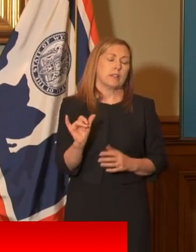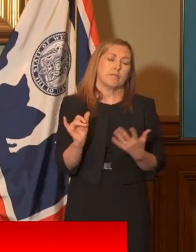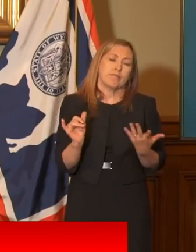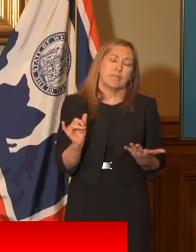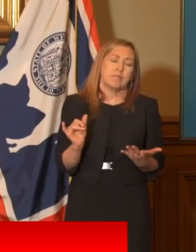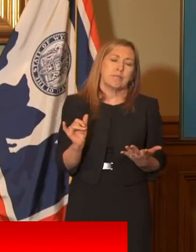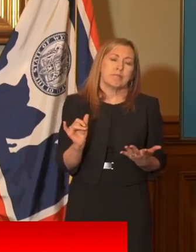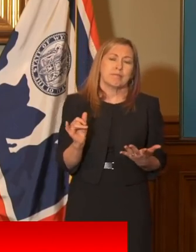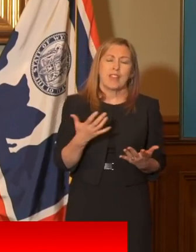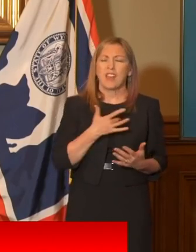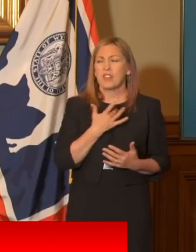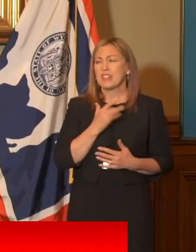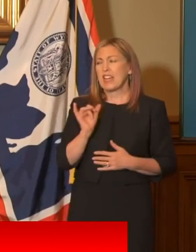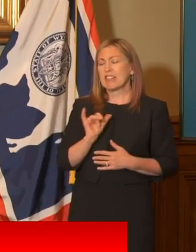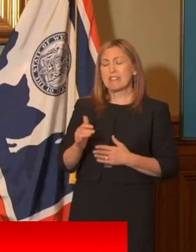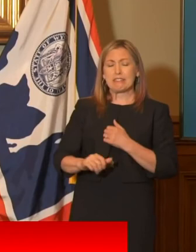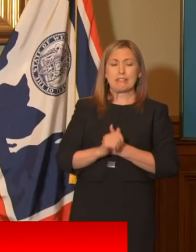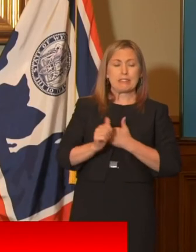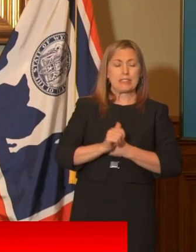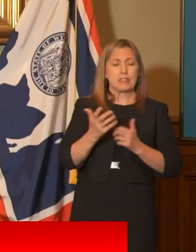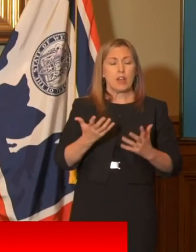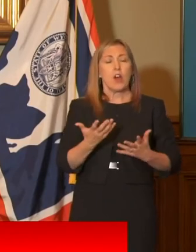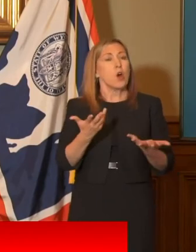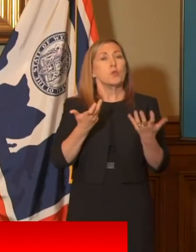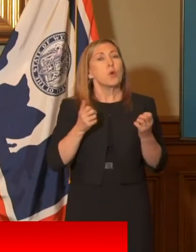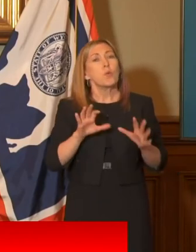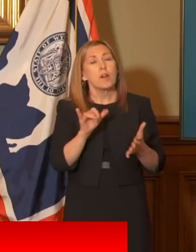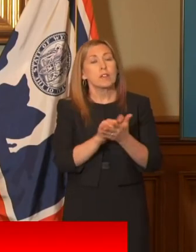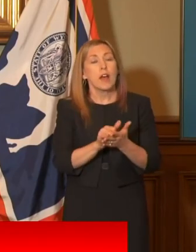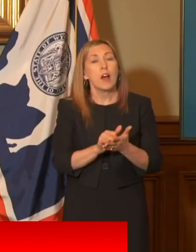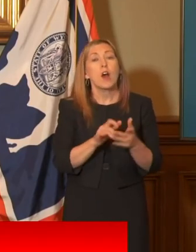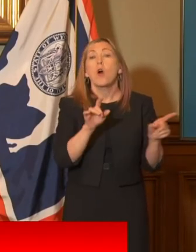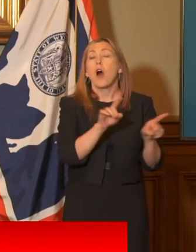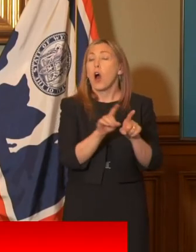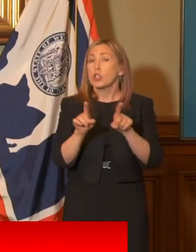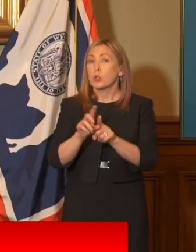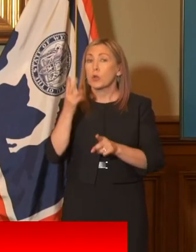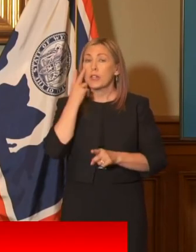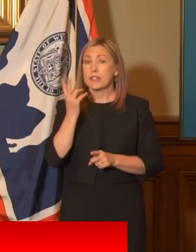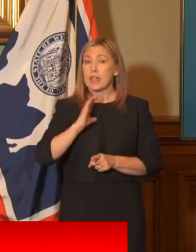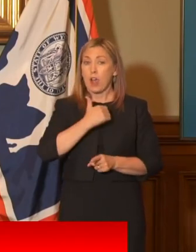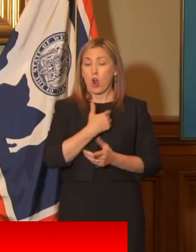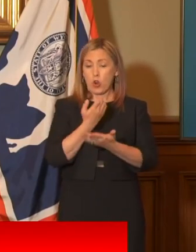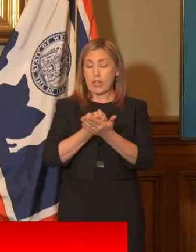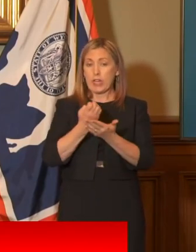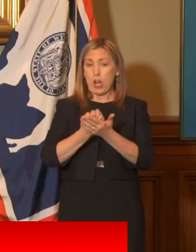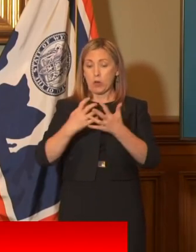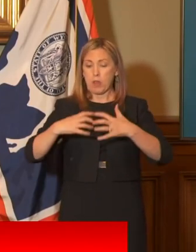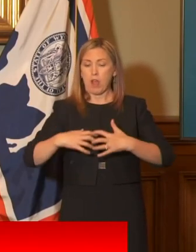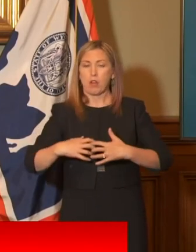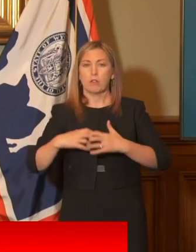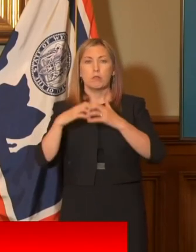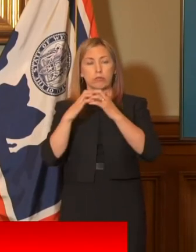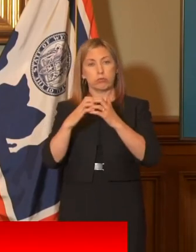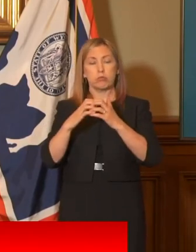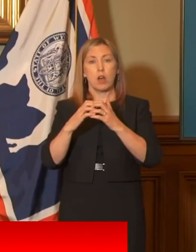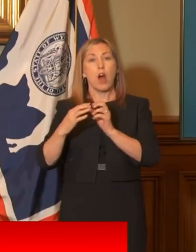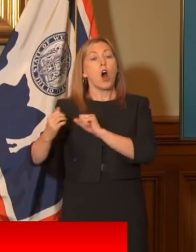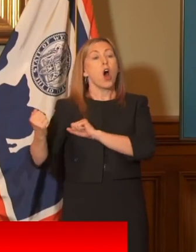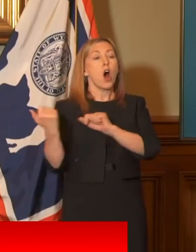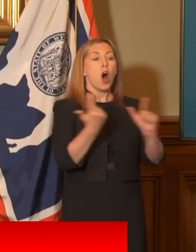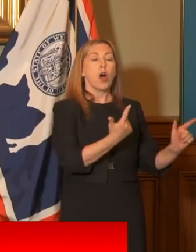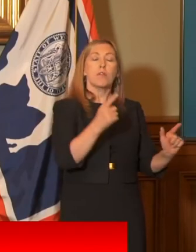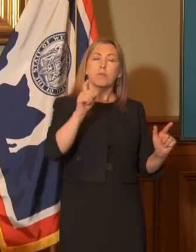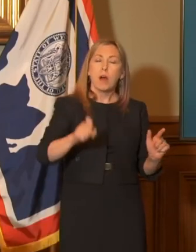are going to be put at risk. On the other hand, we also are going to start to see our economy recover. All of us have got to learn how to